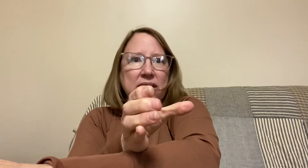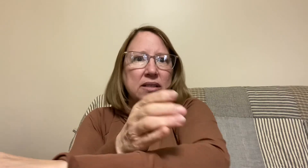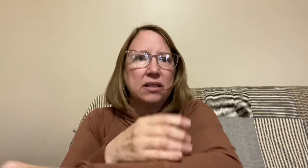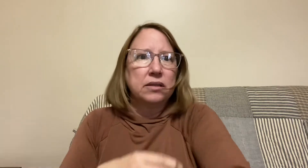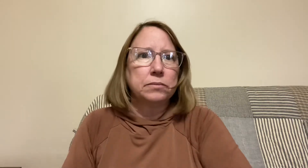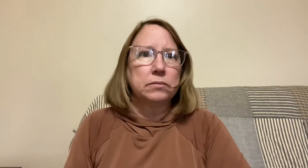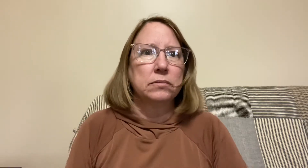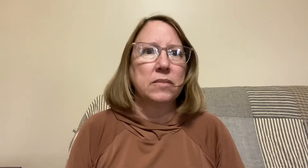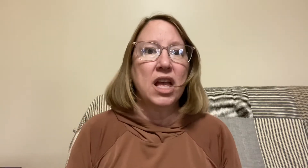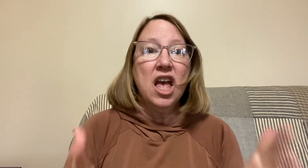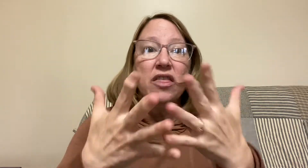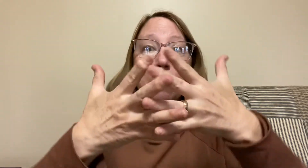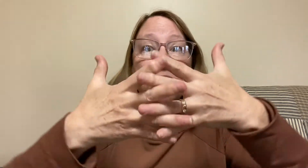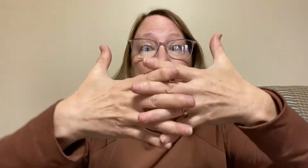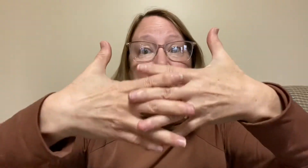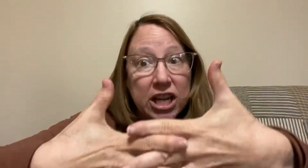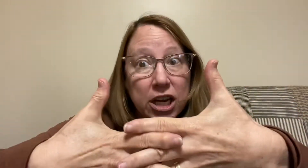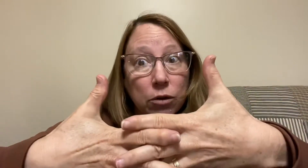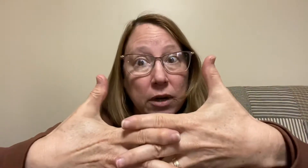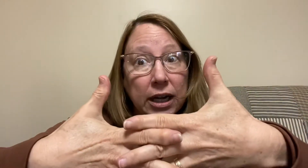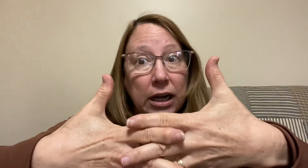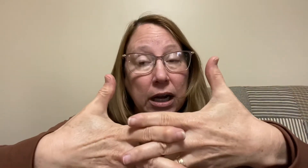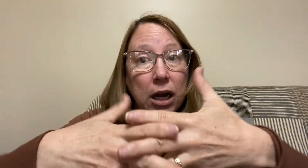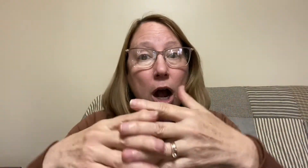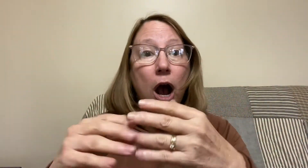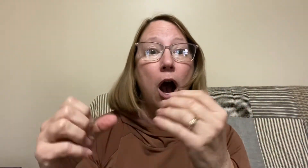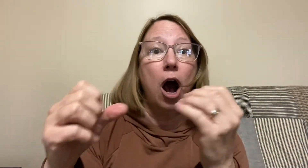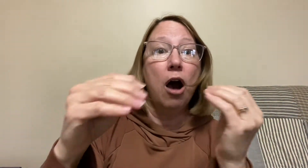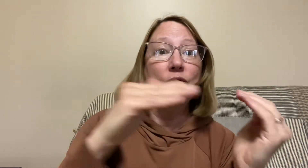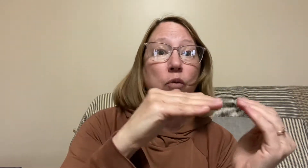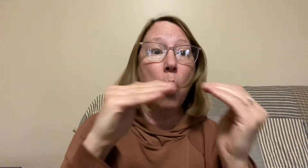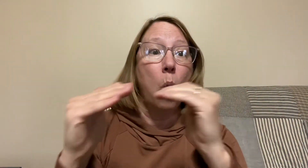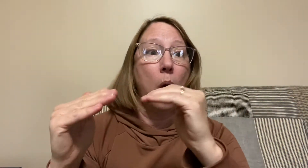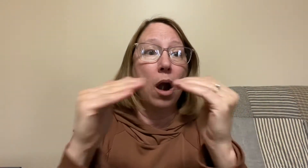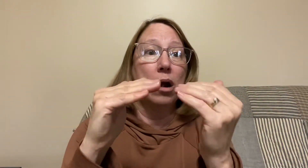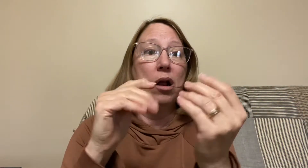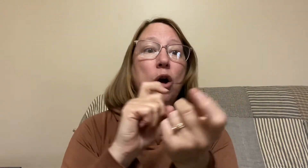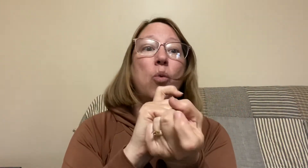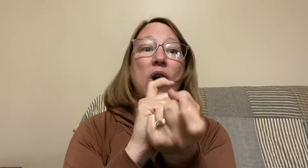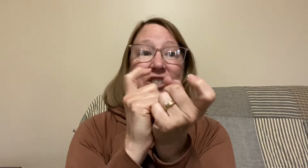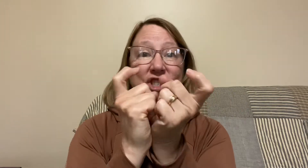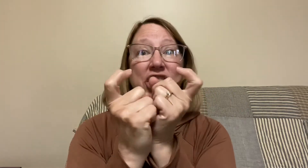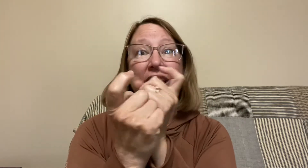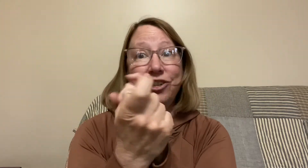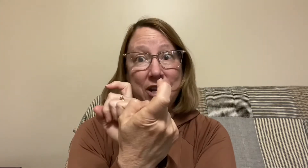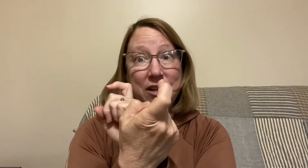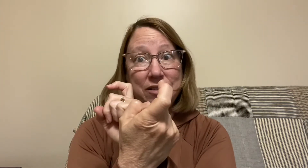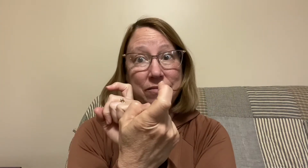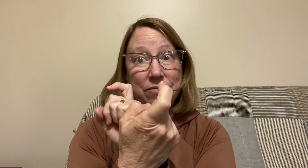Skilled archers and the mounted knights